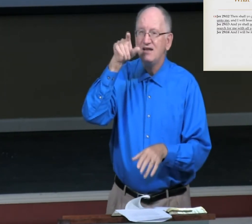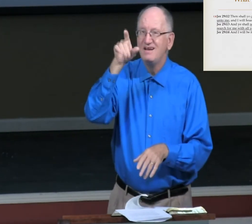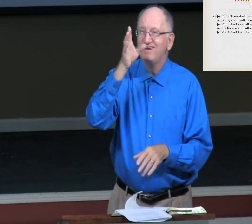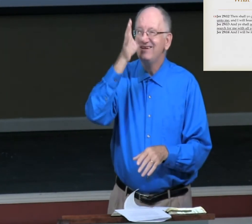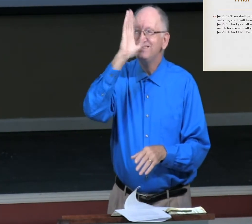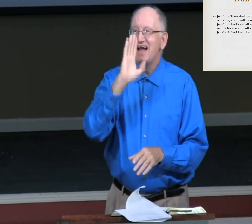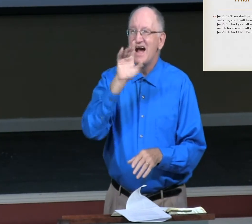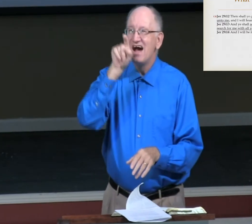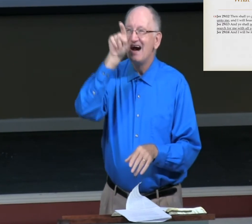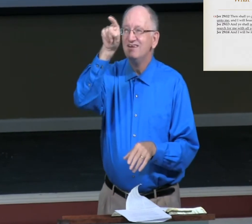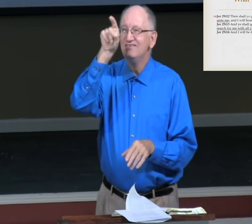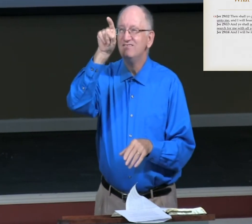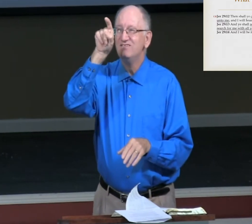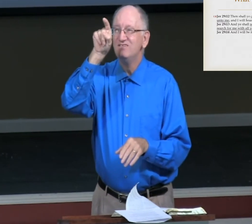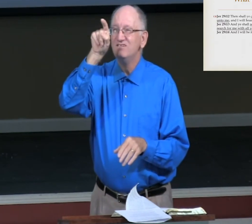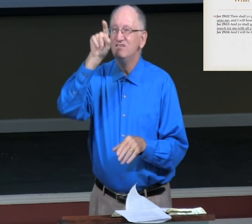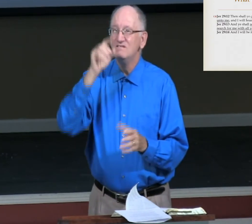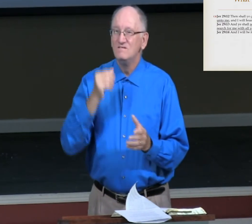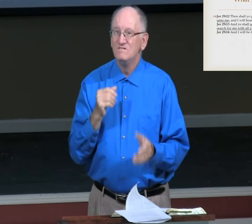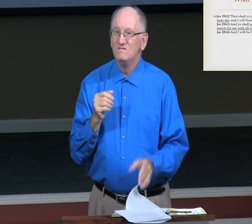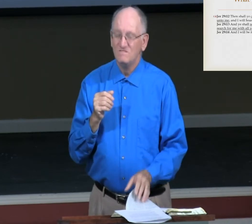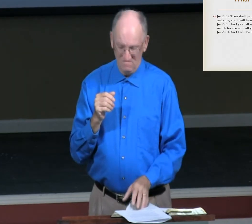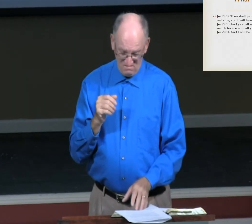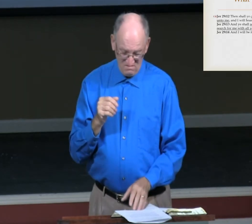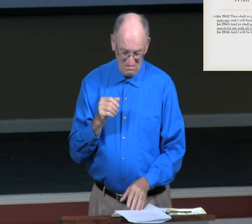And find me. So find God. So seek him and then find him.